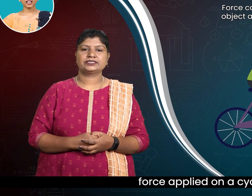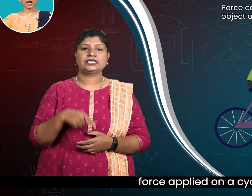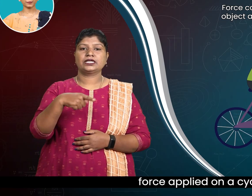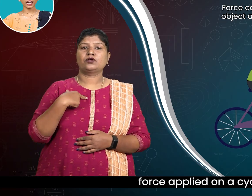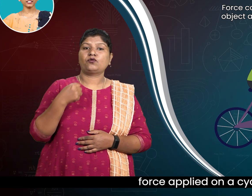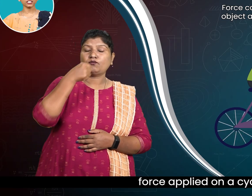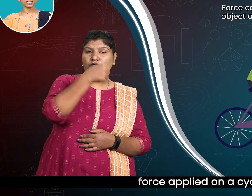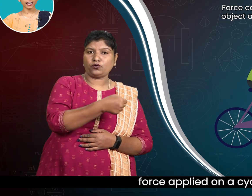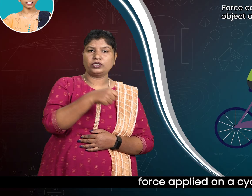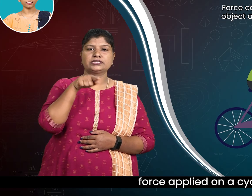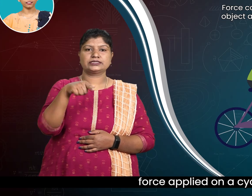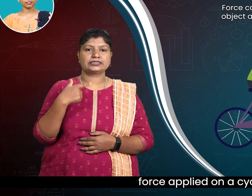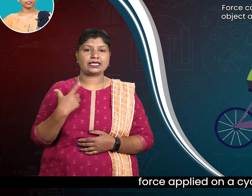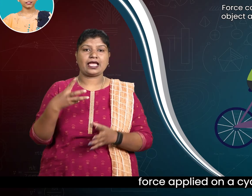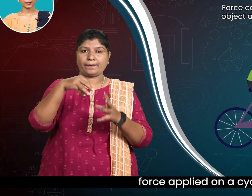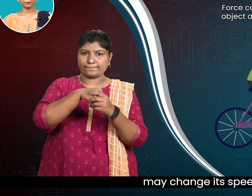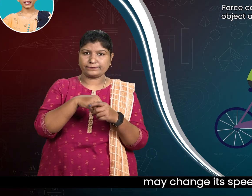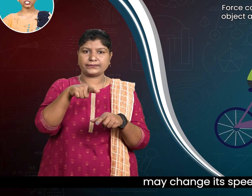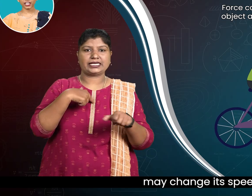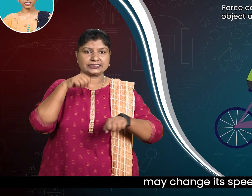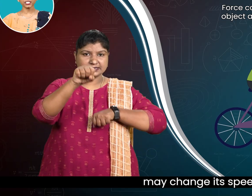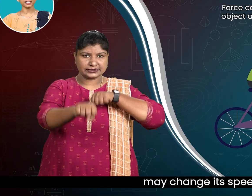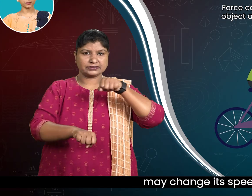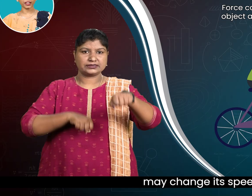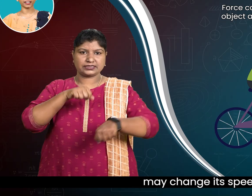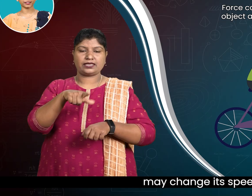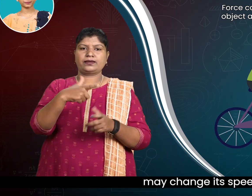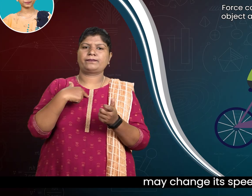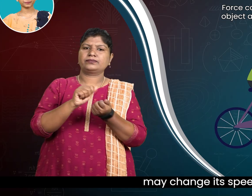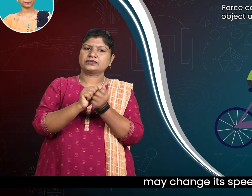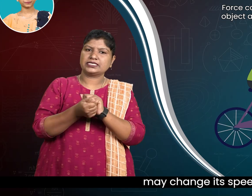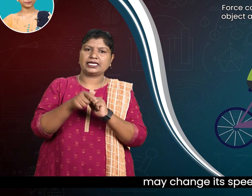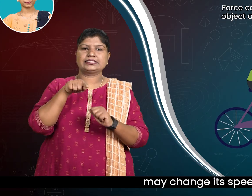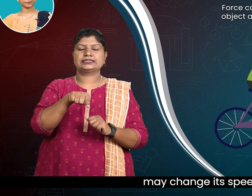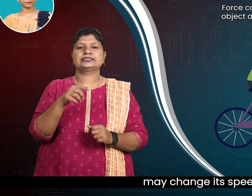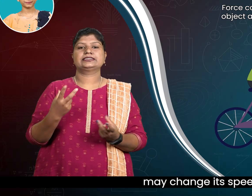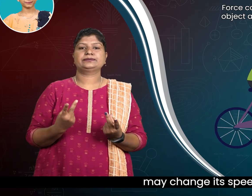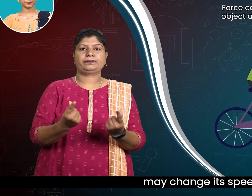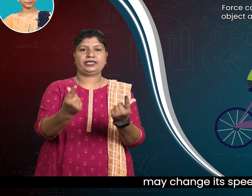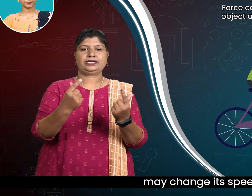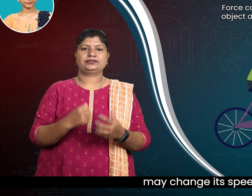Force applied on a cycle may change its speed.